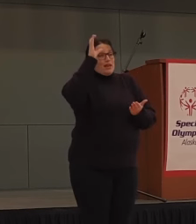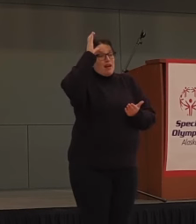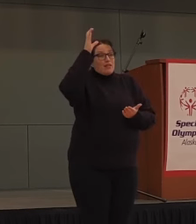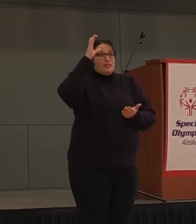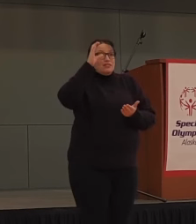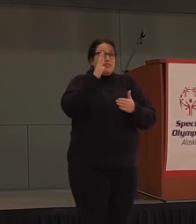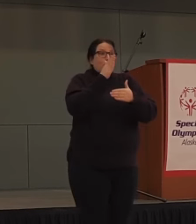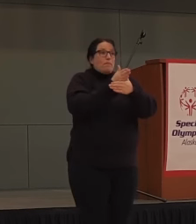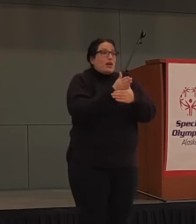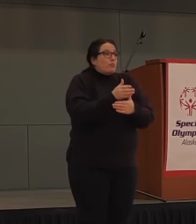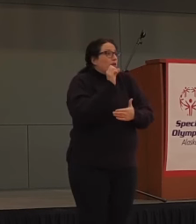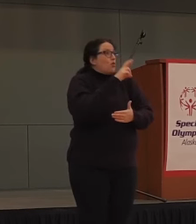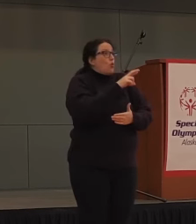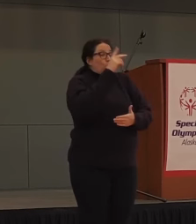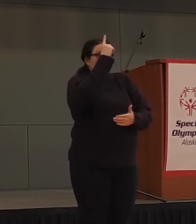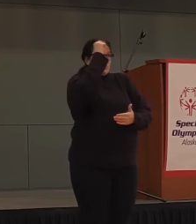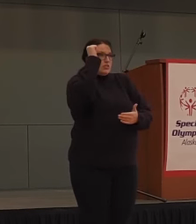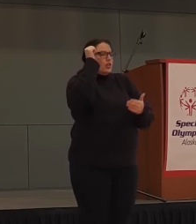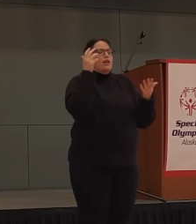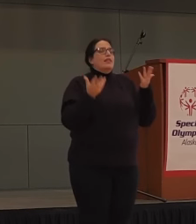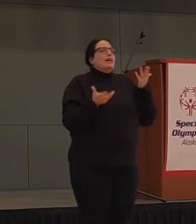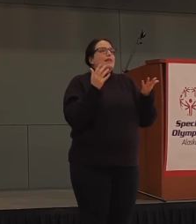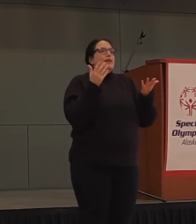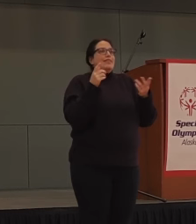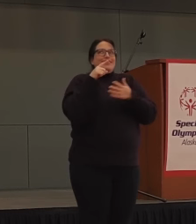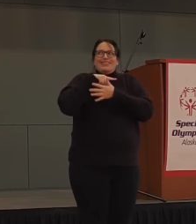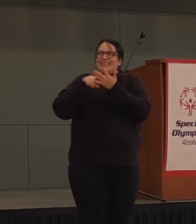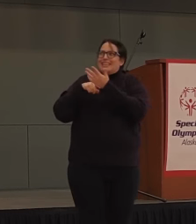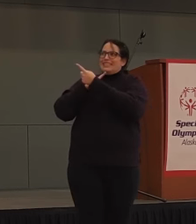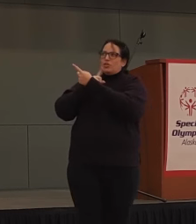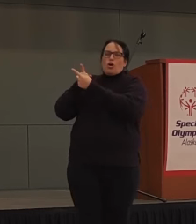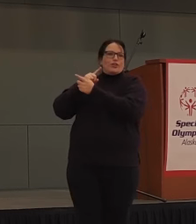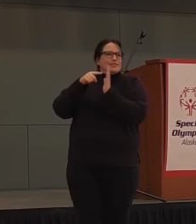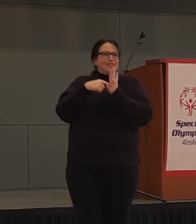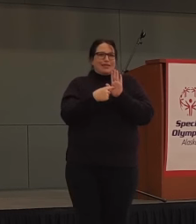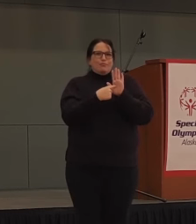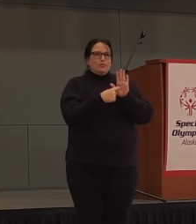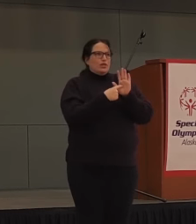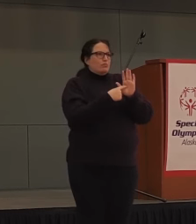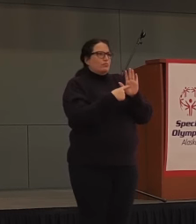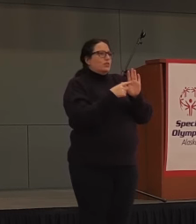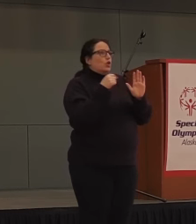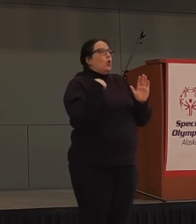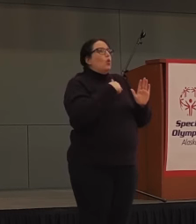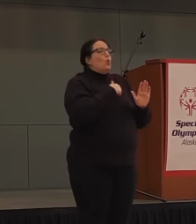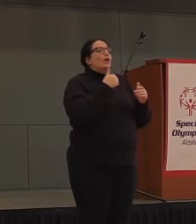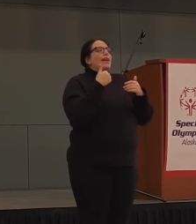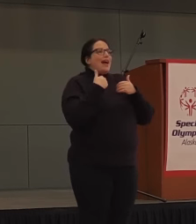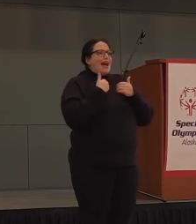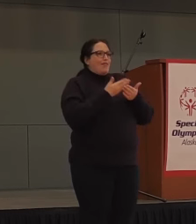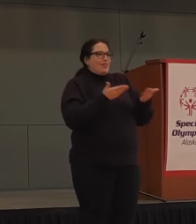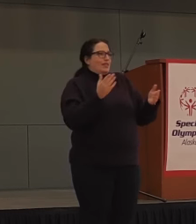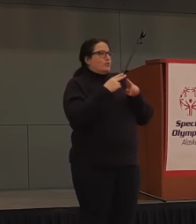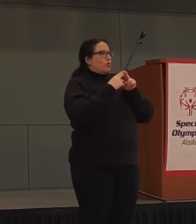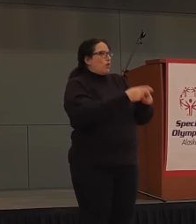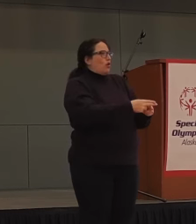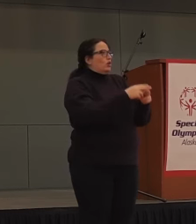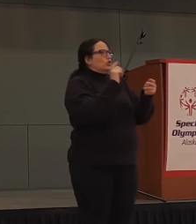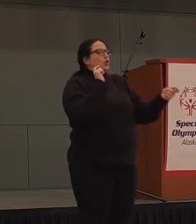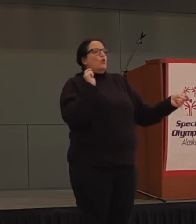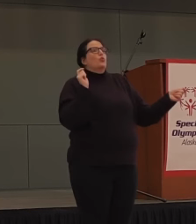or dementia. What we're going to learn is there are what we call reversible dementias